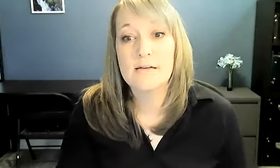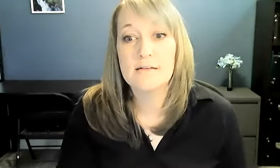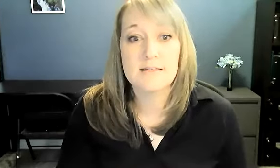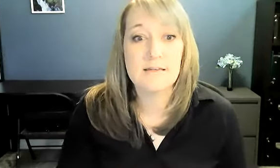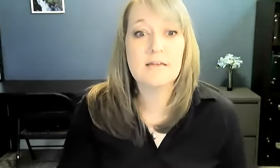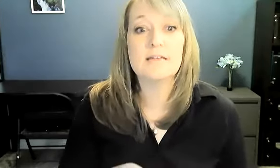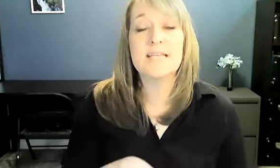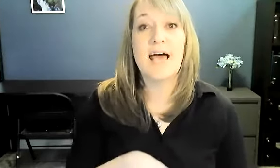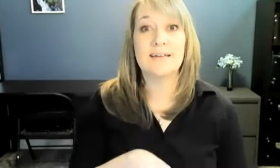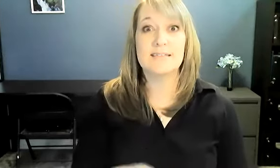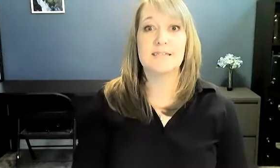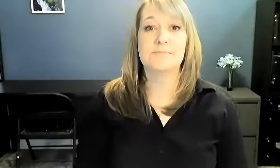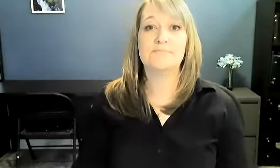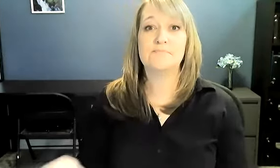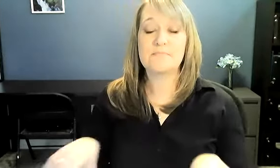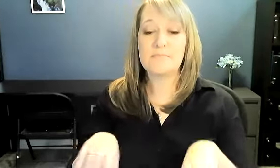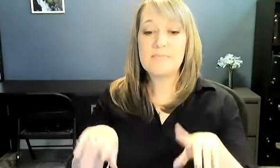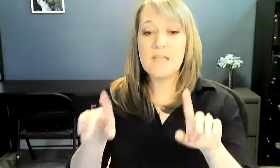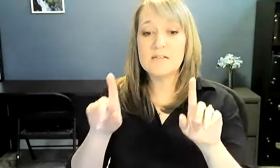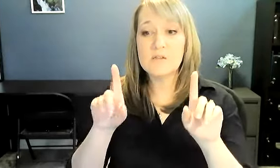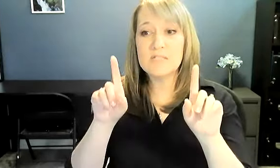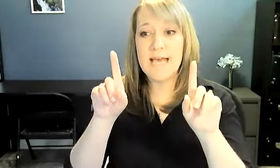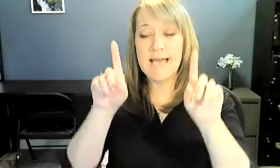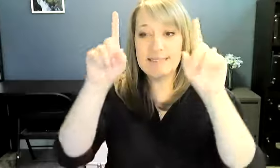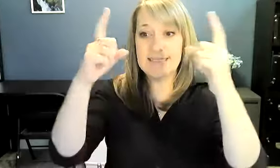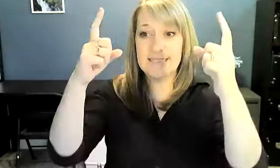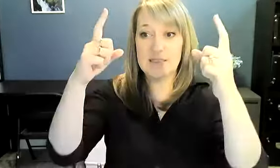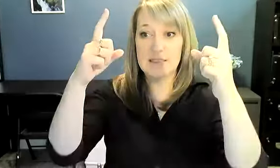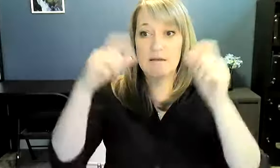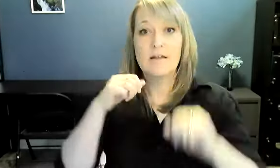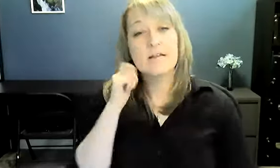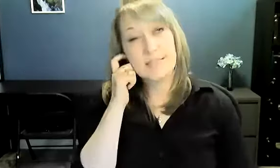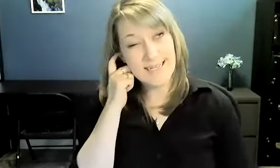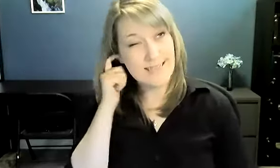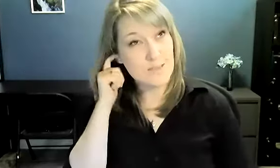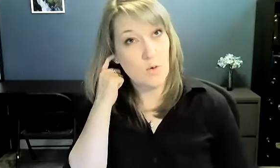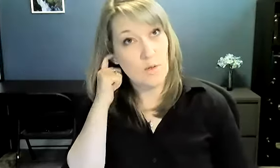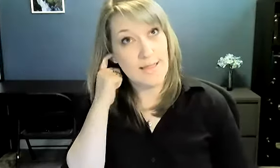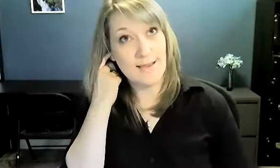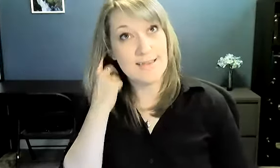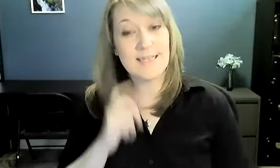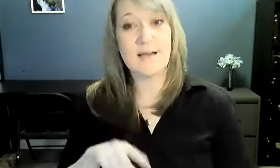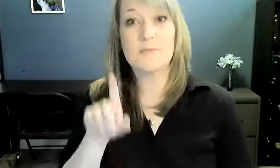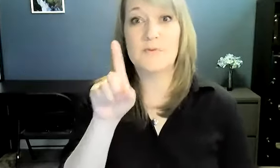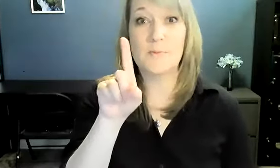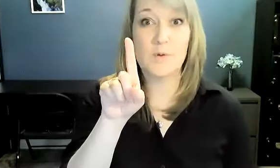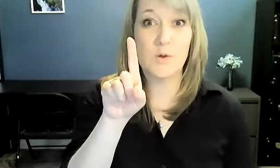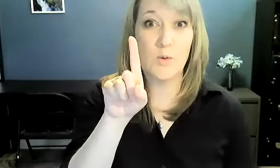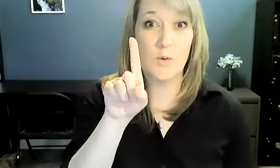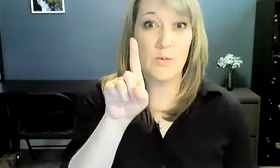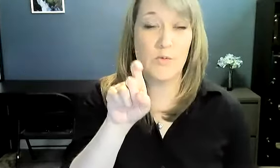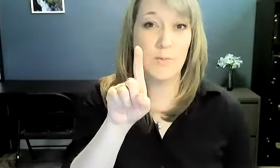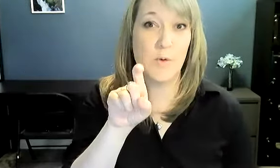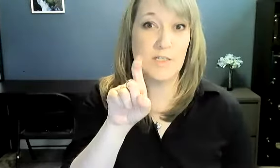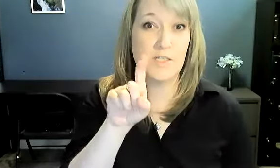Let's see, test. So test is cool, I think, because it comes from question,